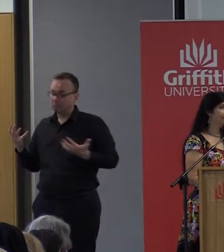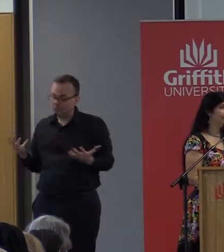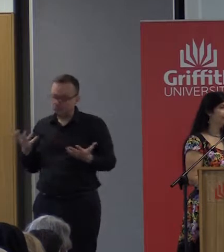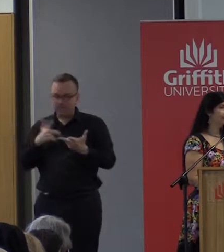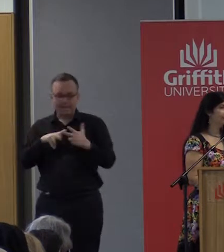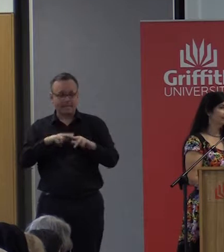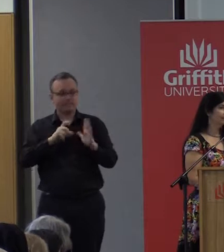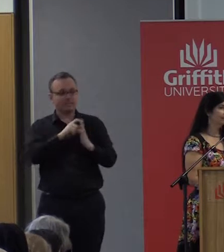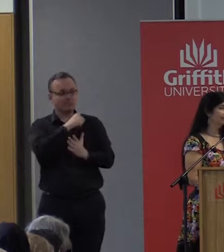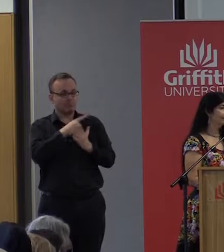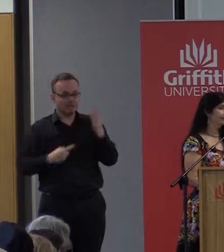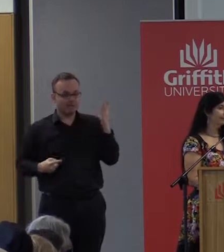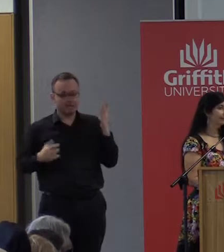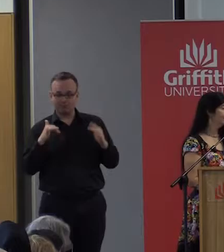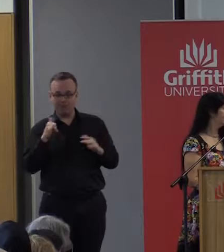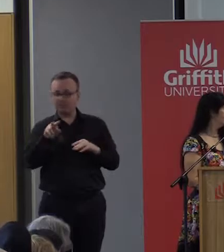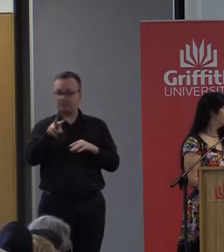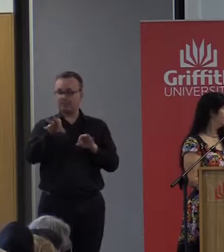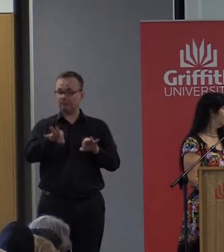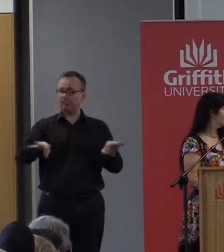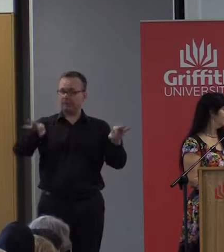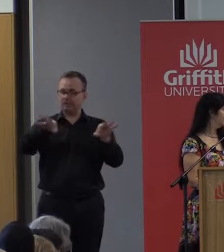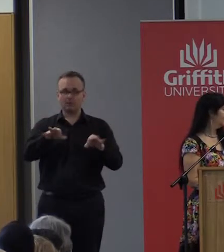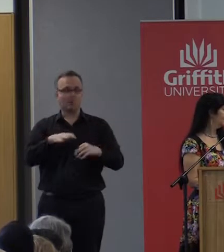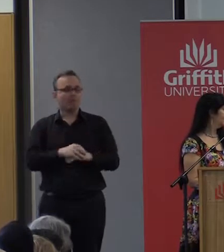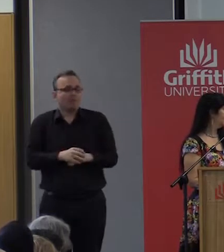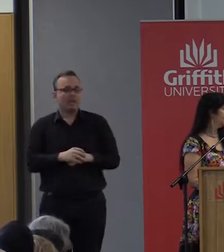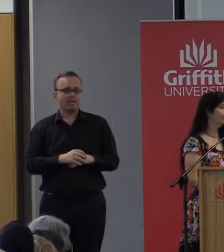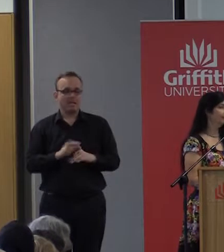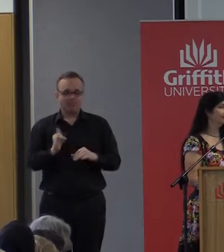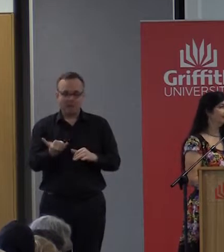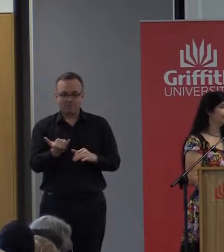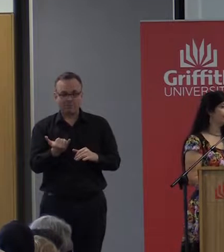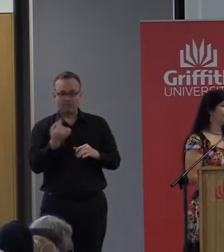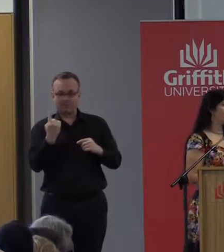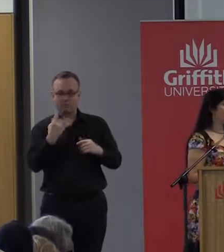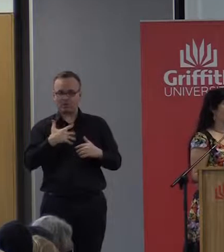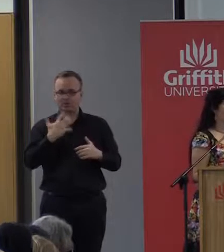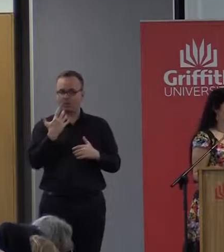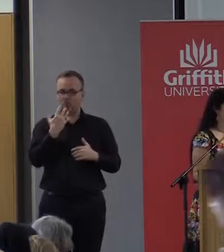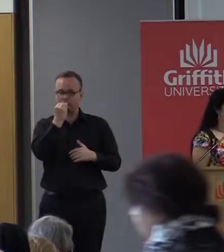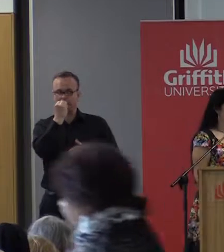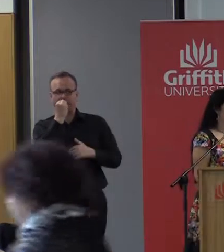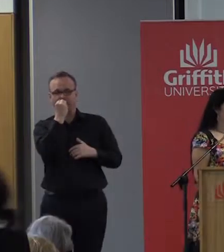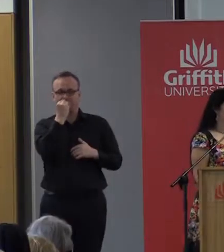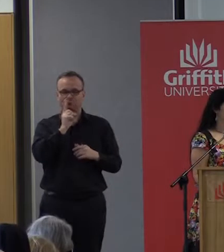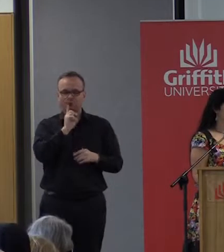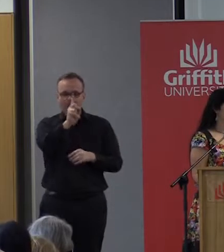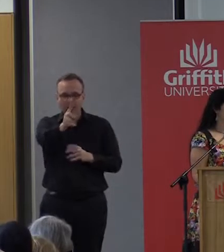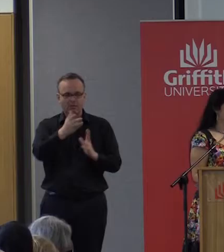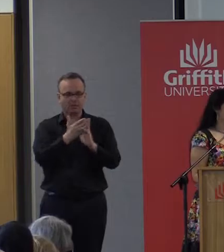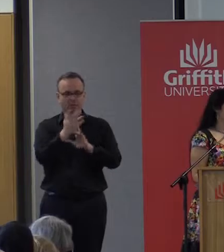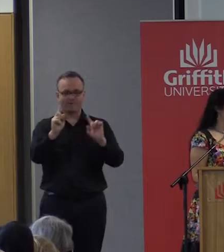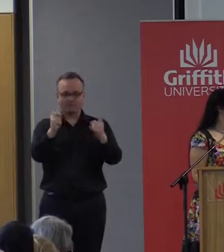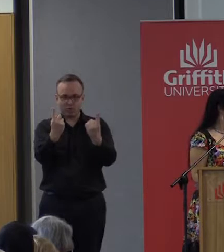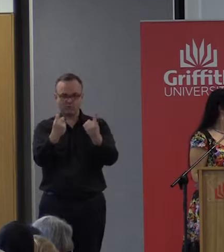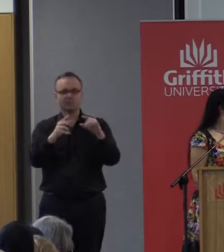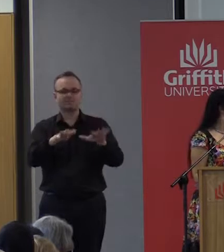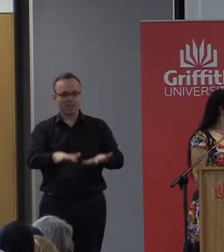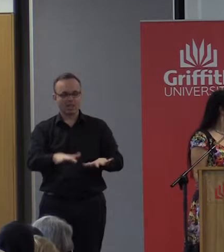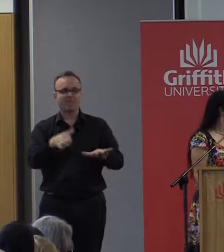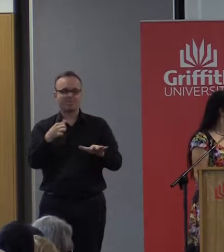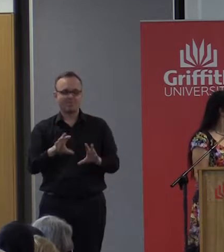that is not apparent or somebody might not wanted to disclose it during their initial settlement, then